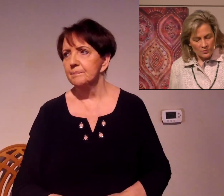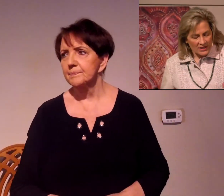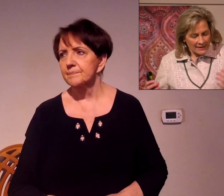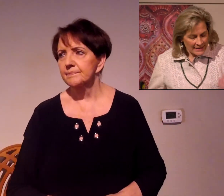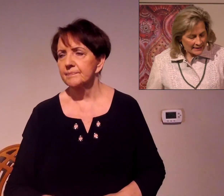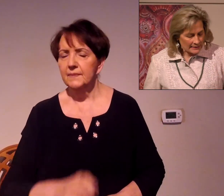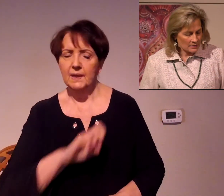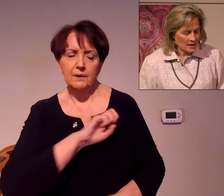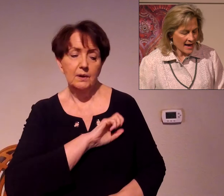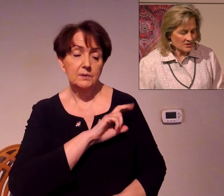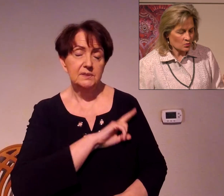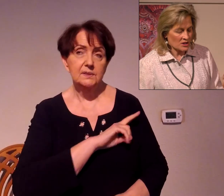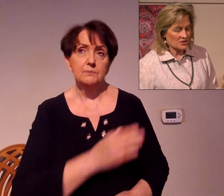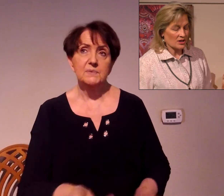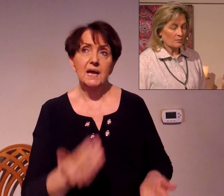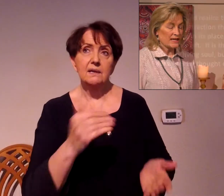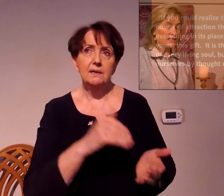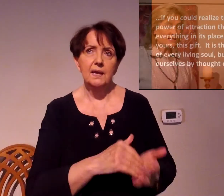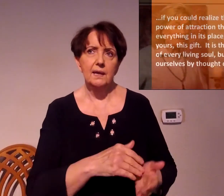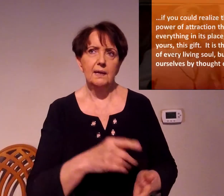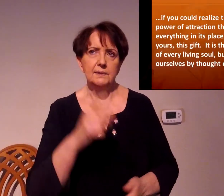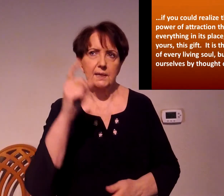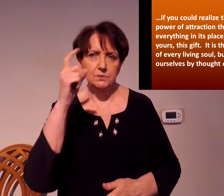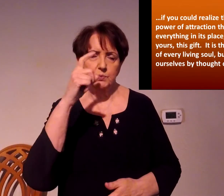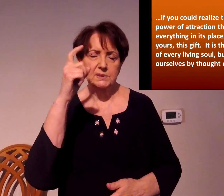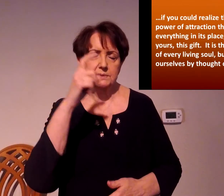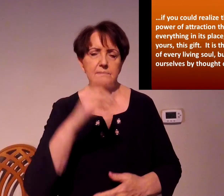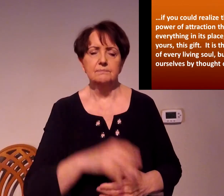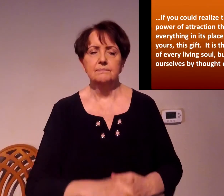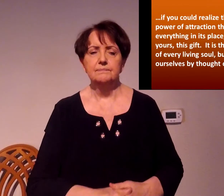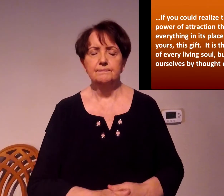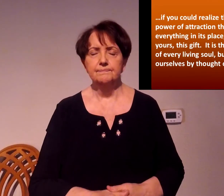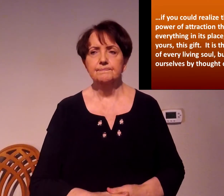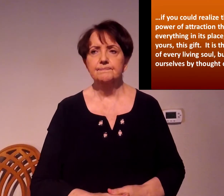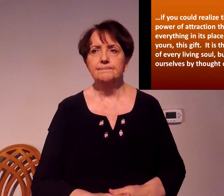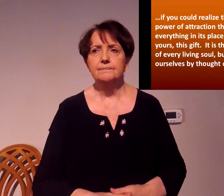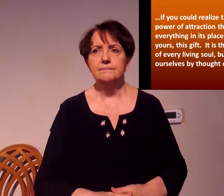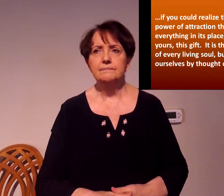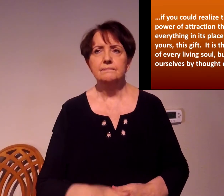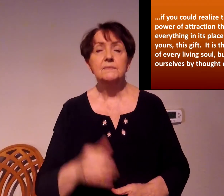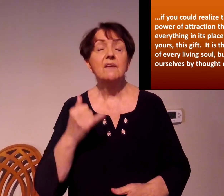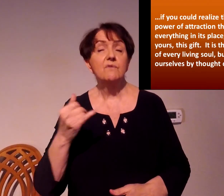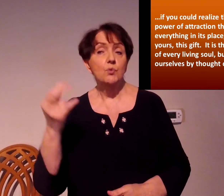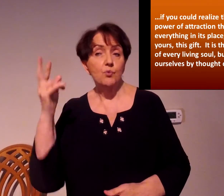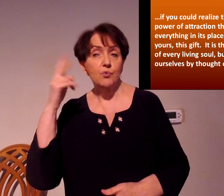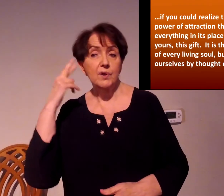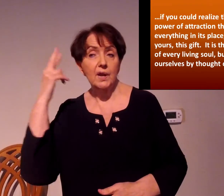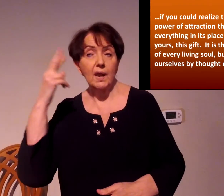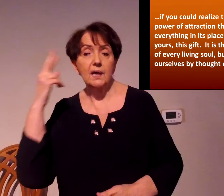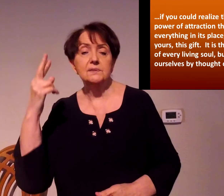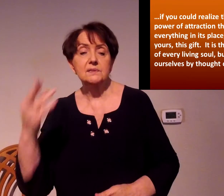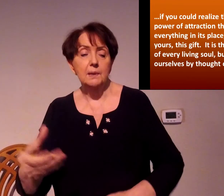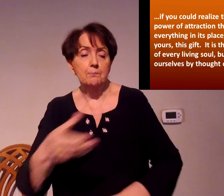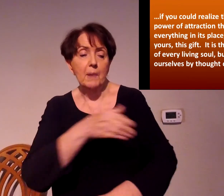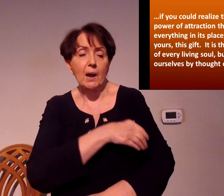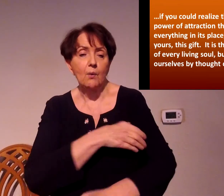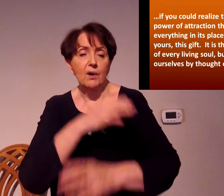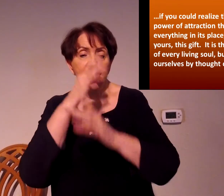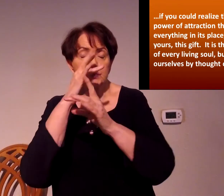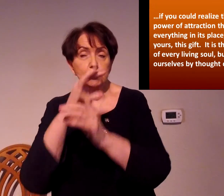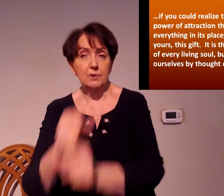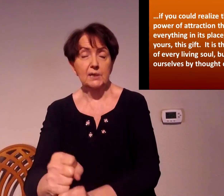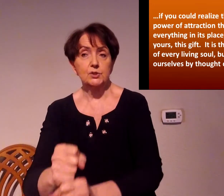Ernest Holmes, again, has wisdom. He said if you could realize the tremendous power of attraction that